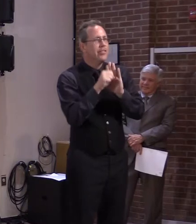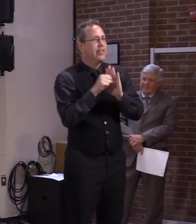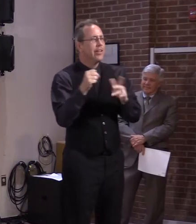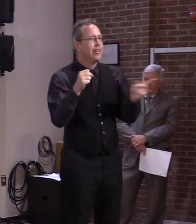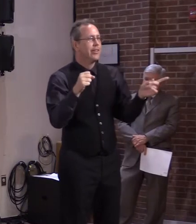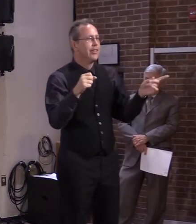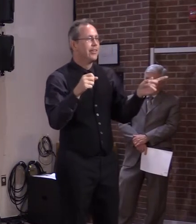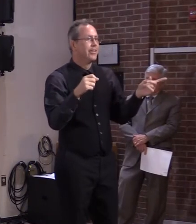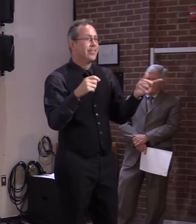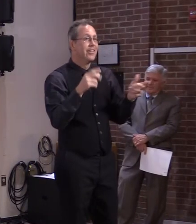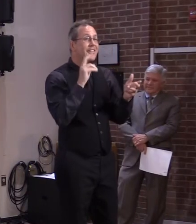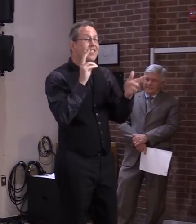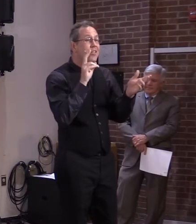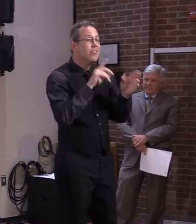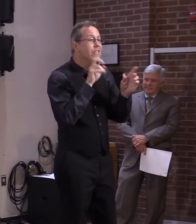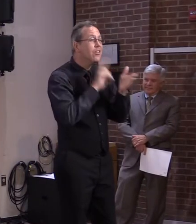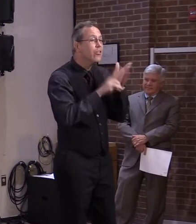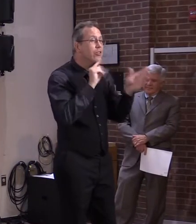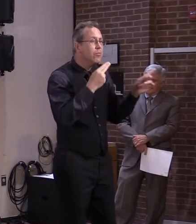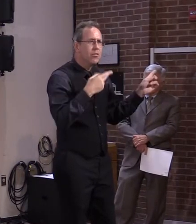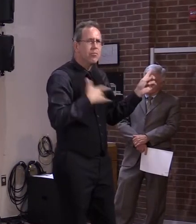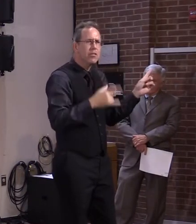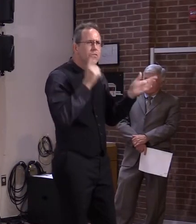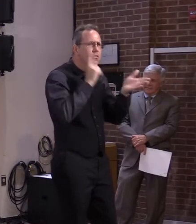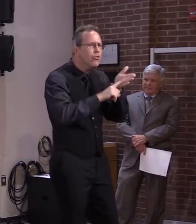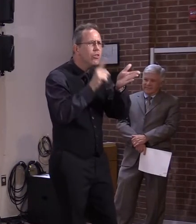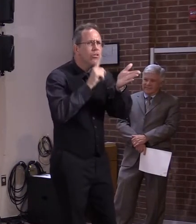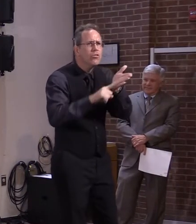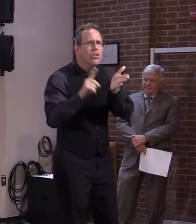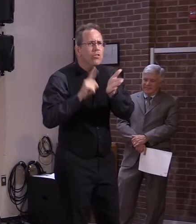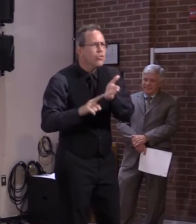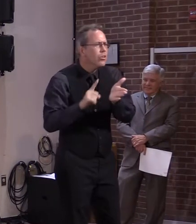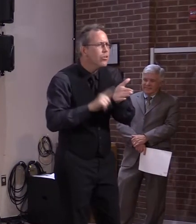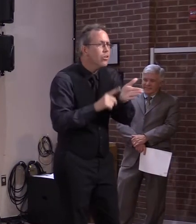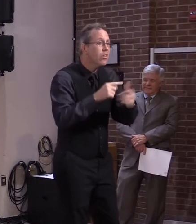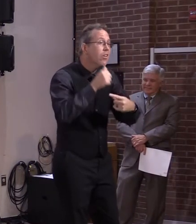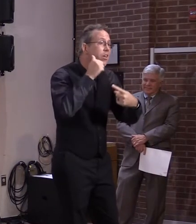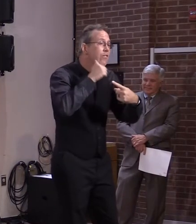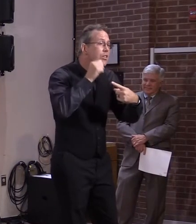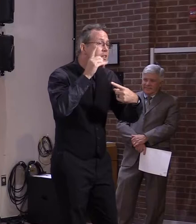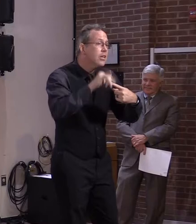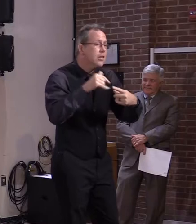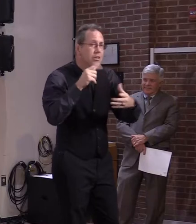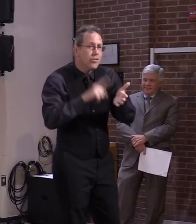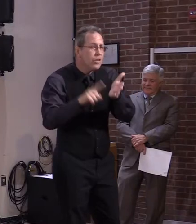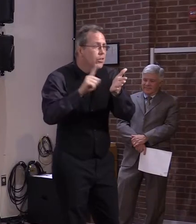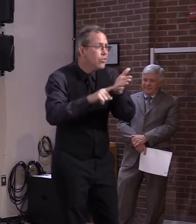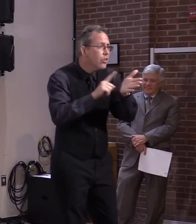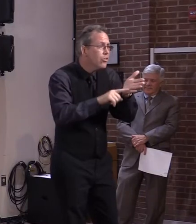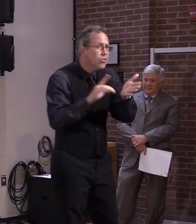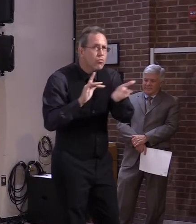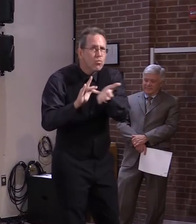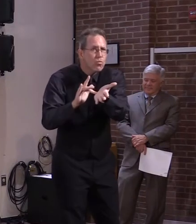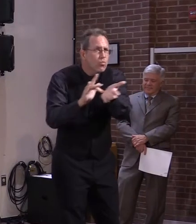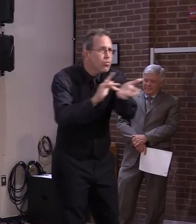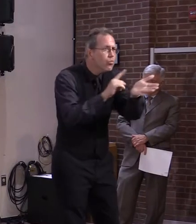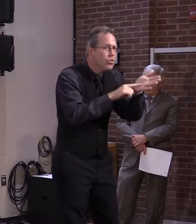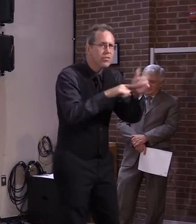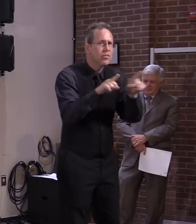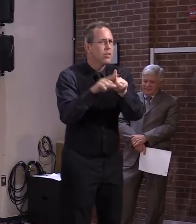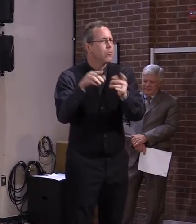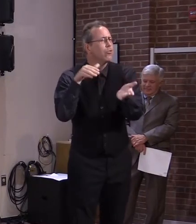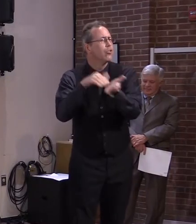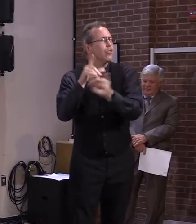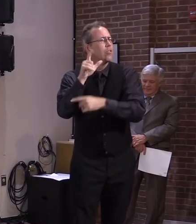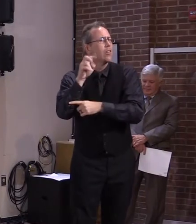in with the hospitals on a frequent basis, Dr. Levine as well, so we get a sense of what's going